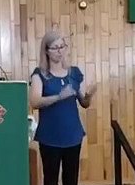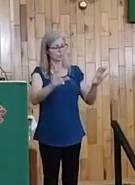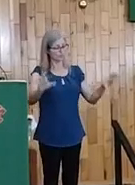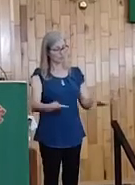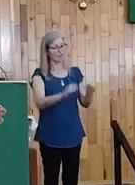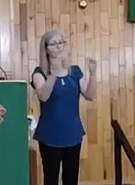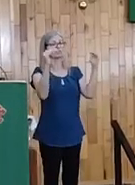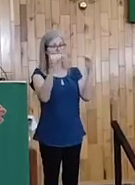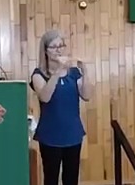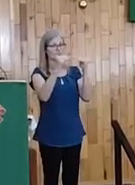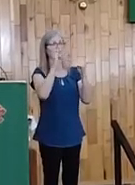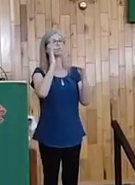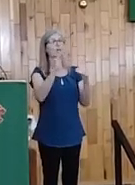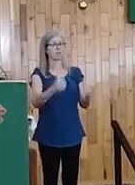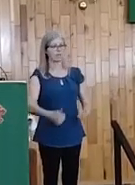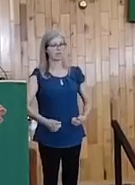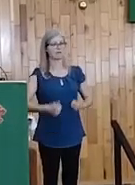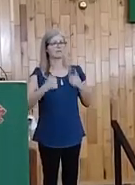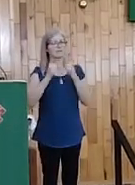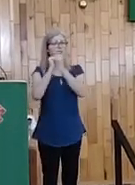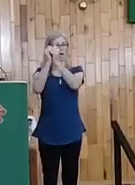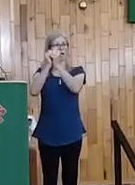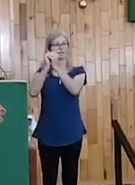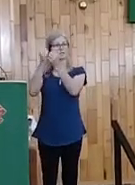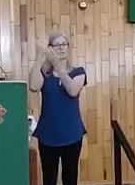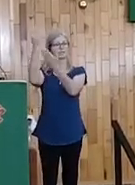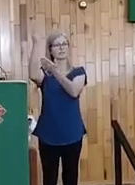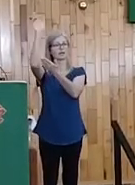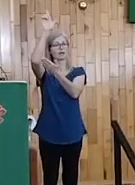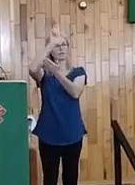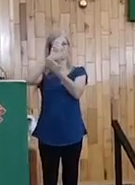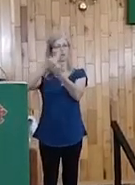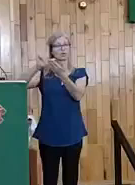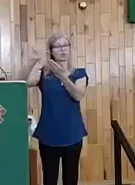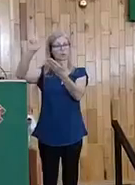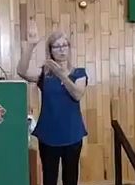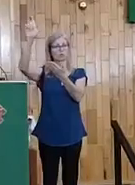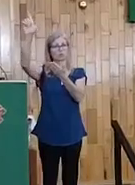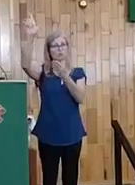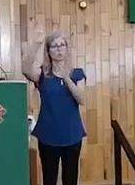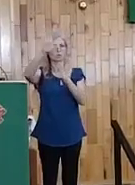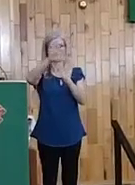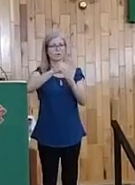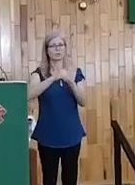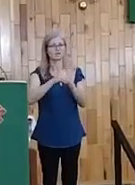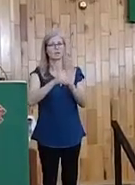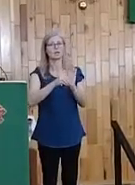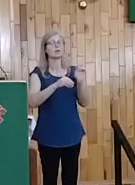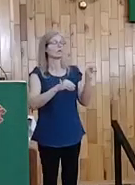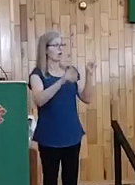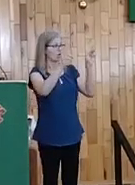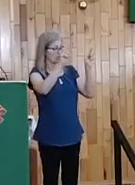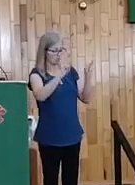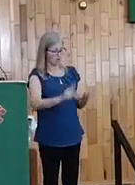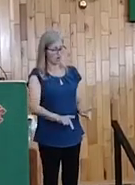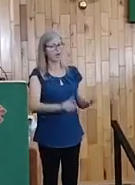justice will live in the presence of the Lord.